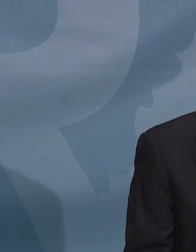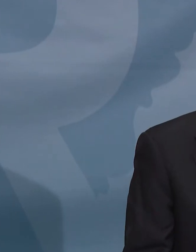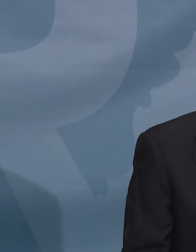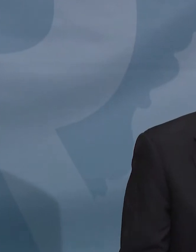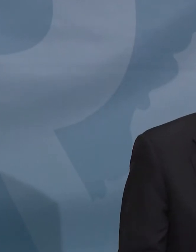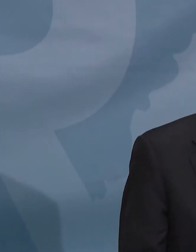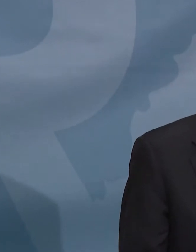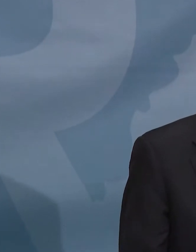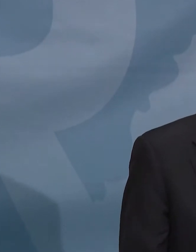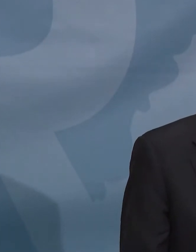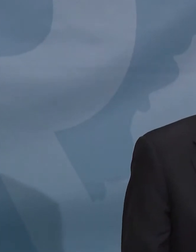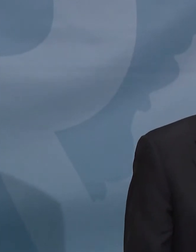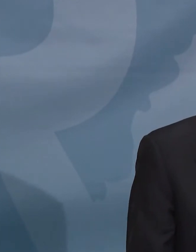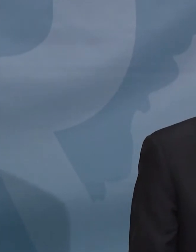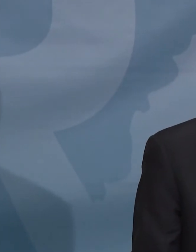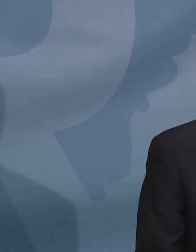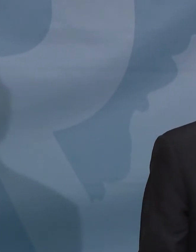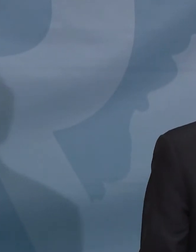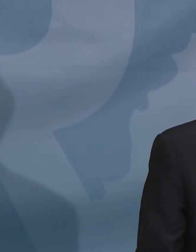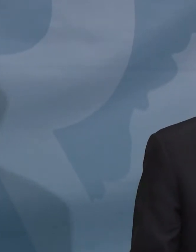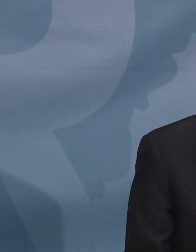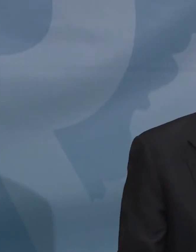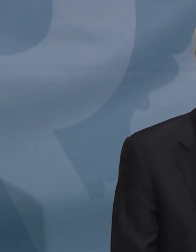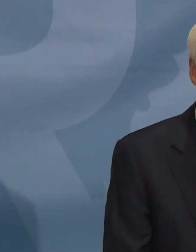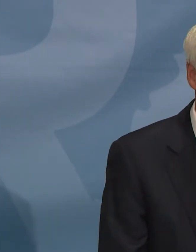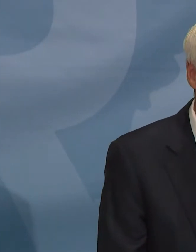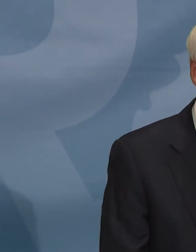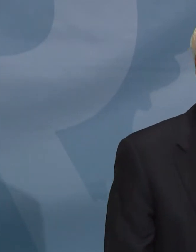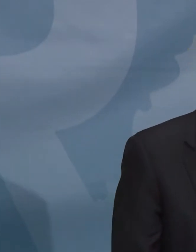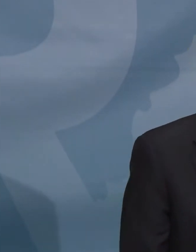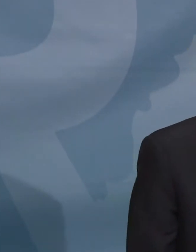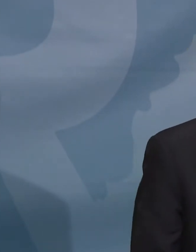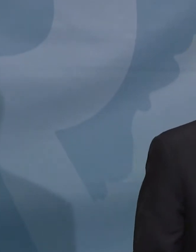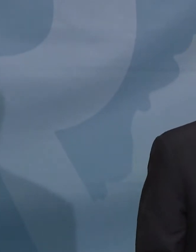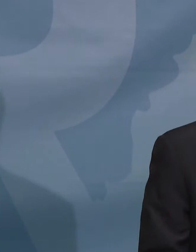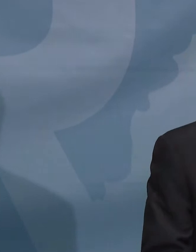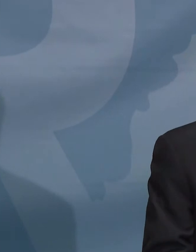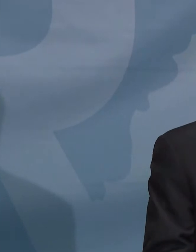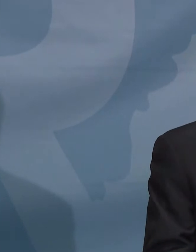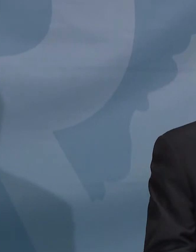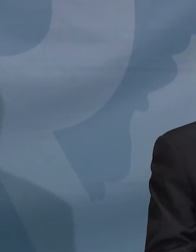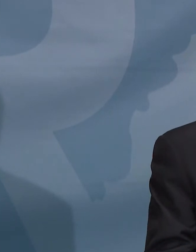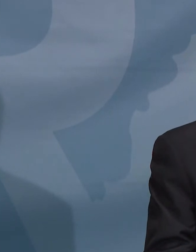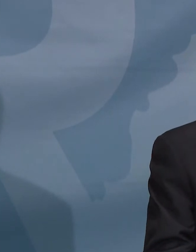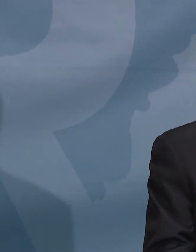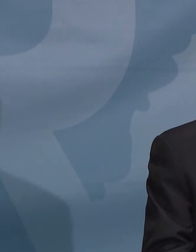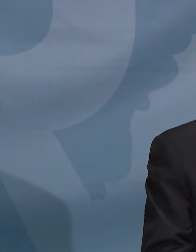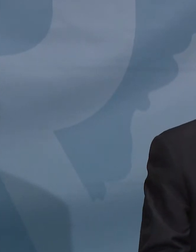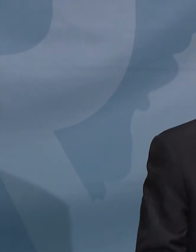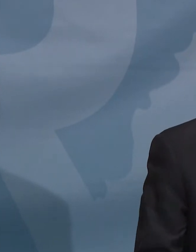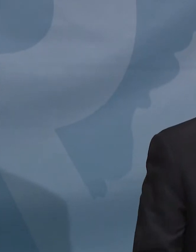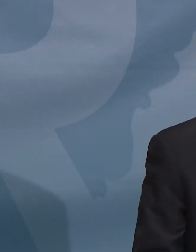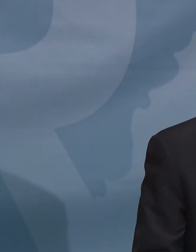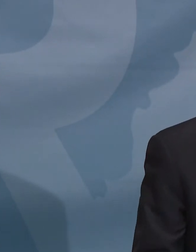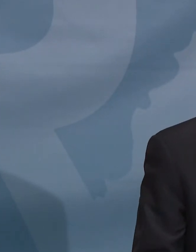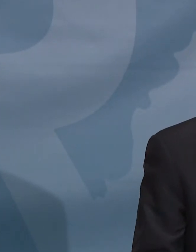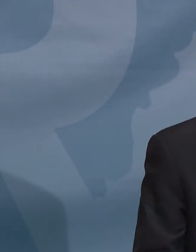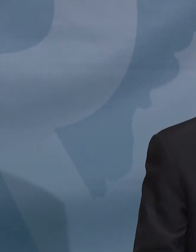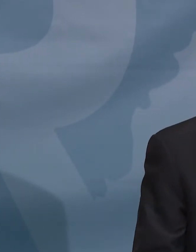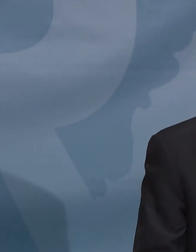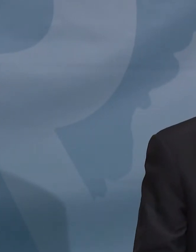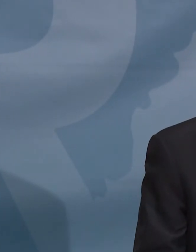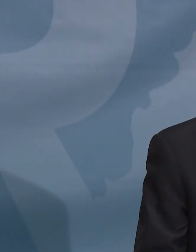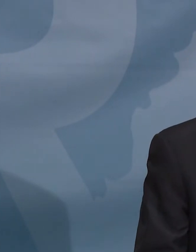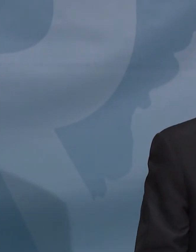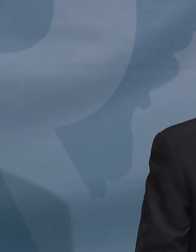a comment about the ongoing developments in Afghanistan that we're all watching very carefully and with